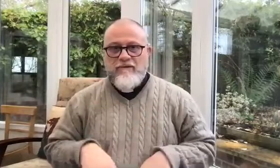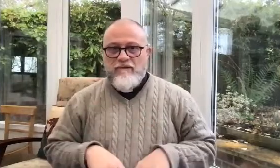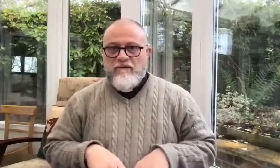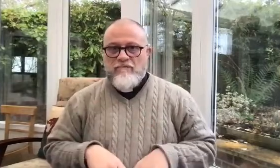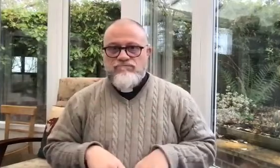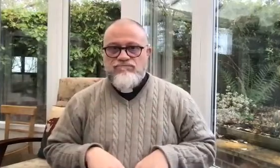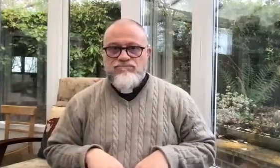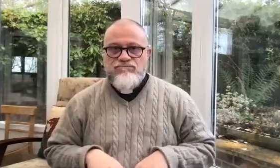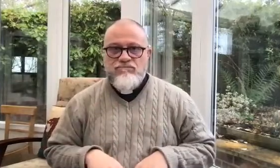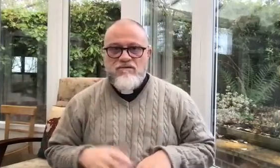depressed.